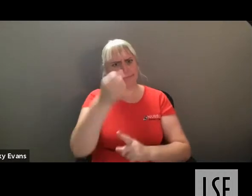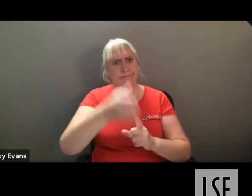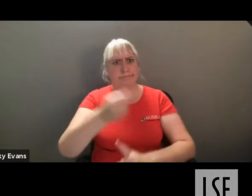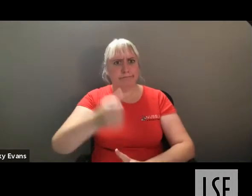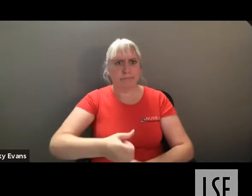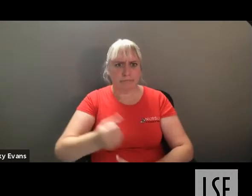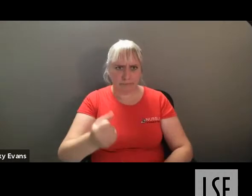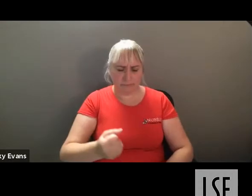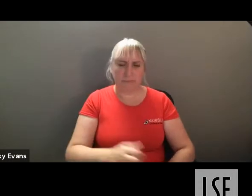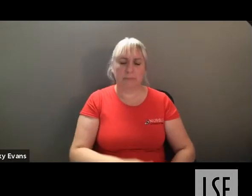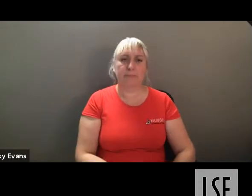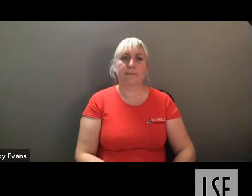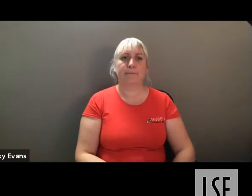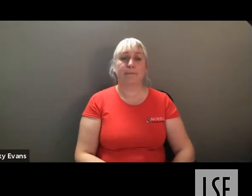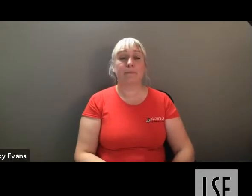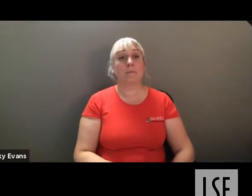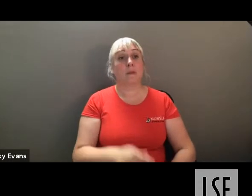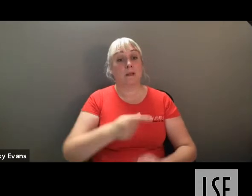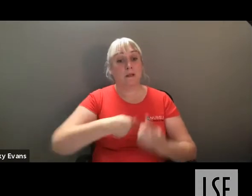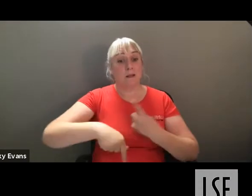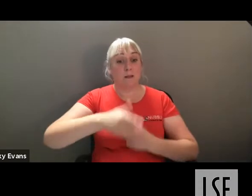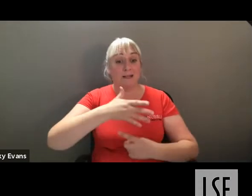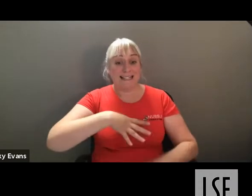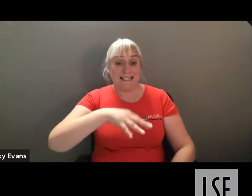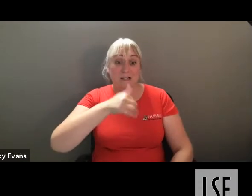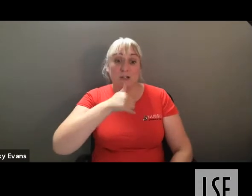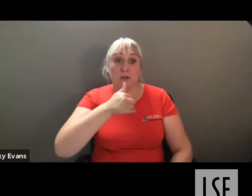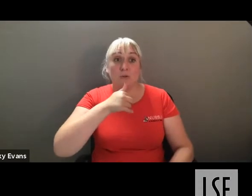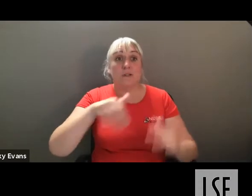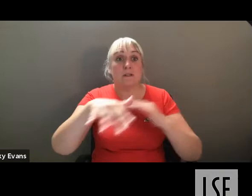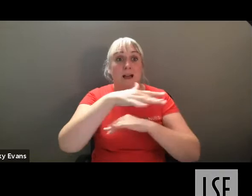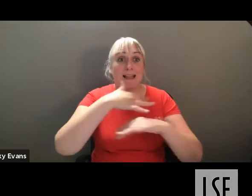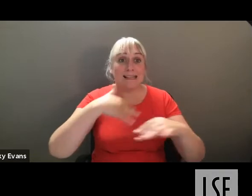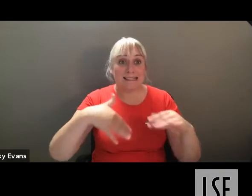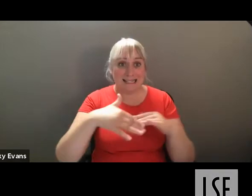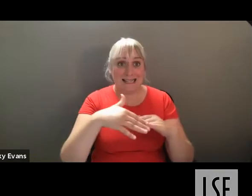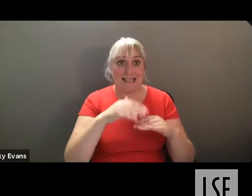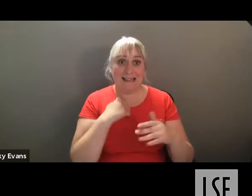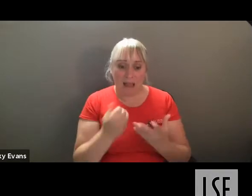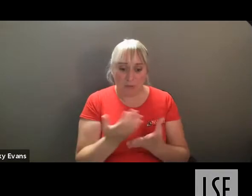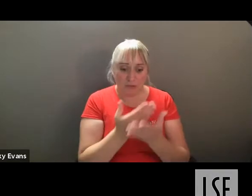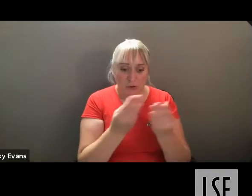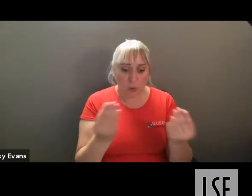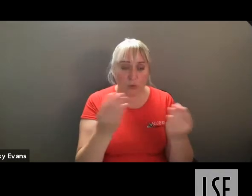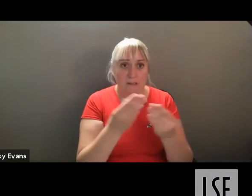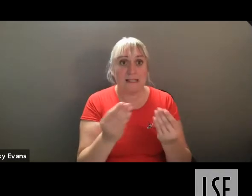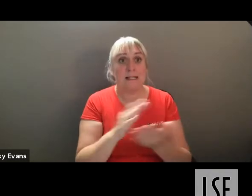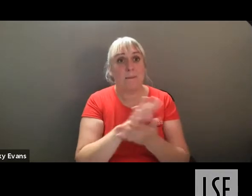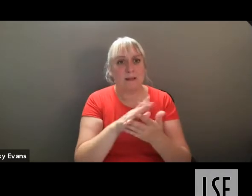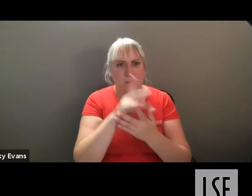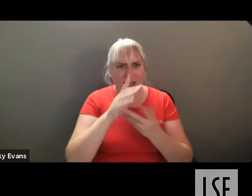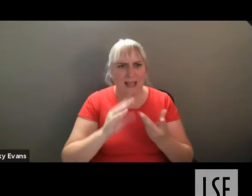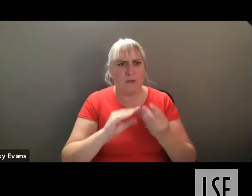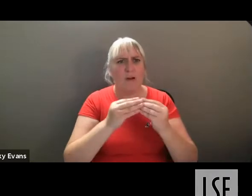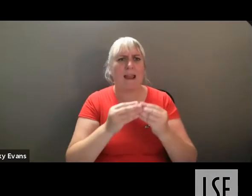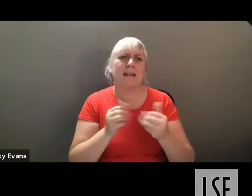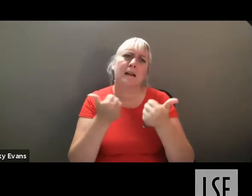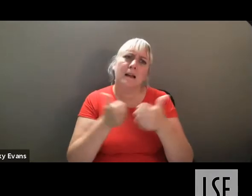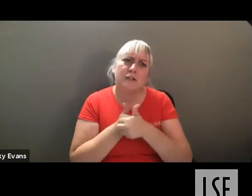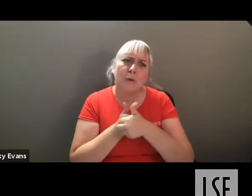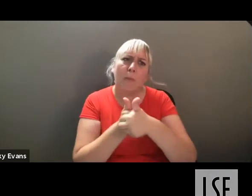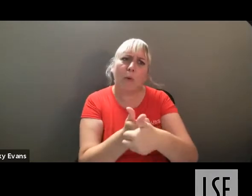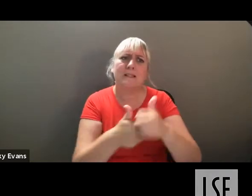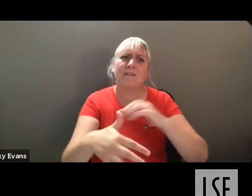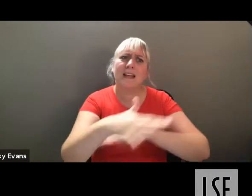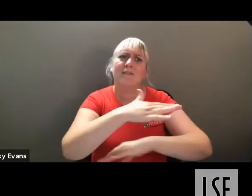well. So we need to use society's resources to create a supportive environment for people